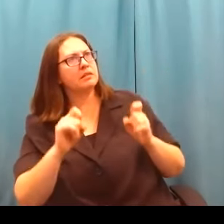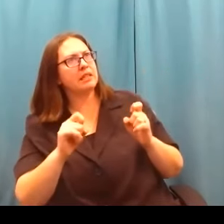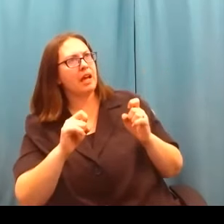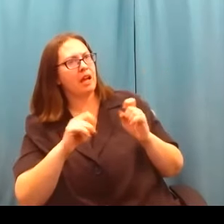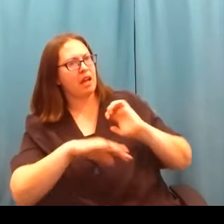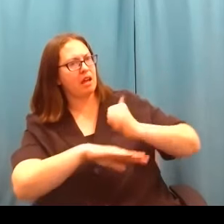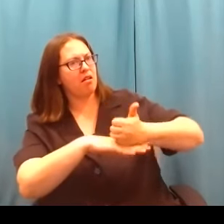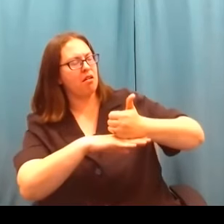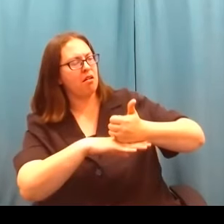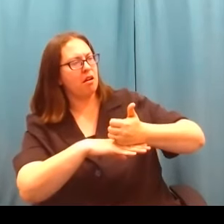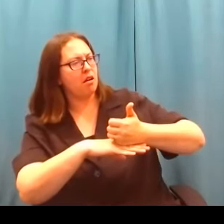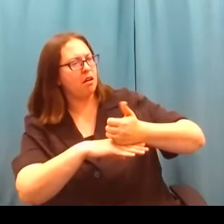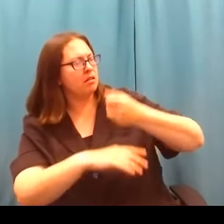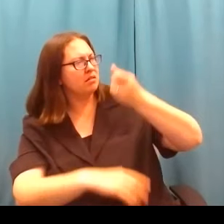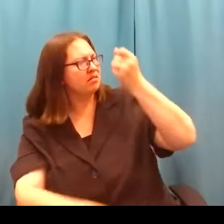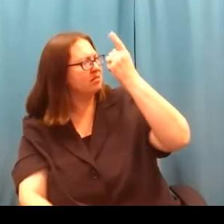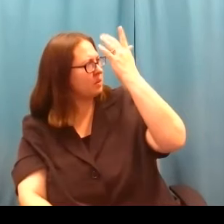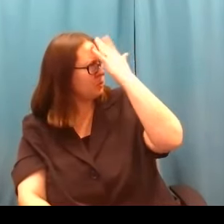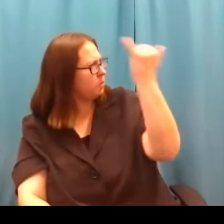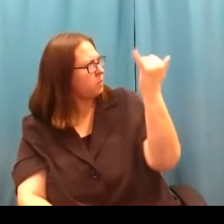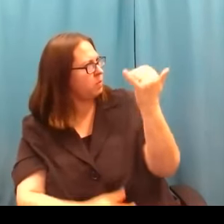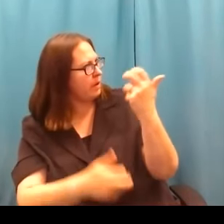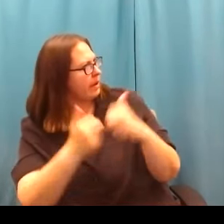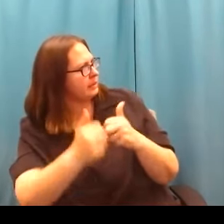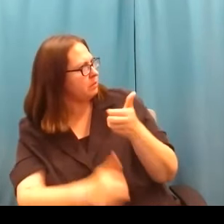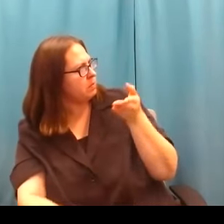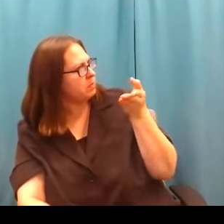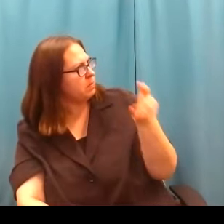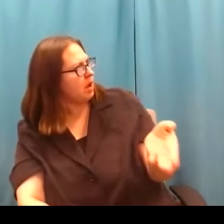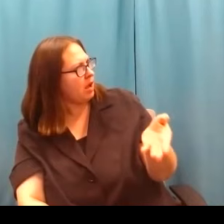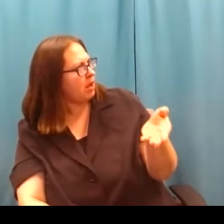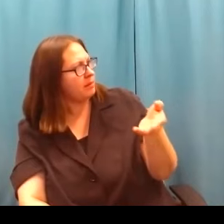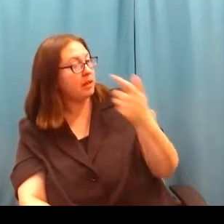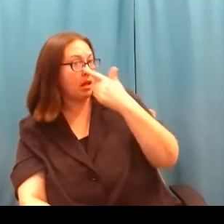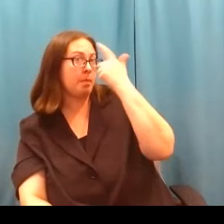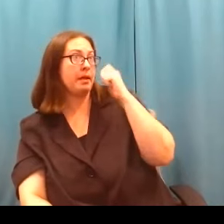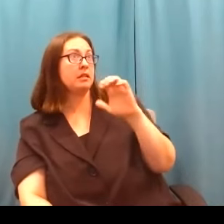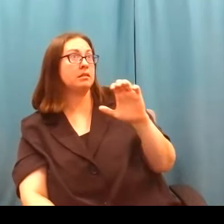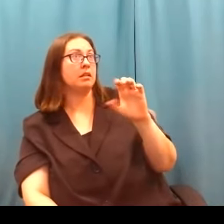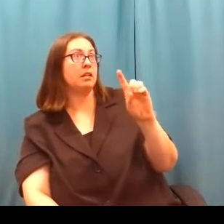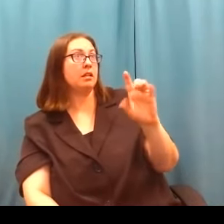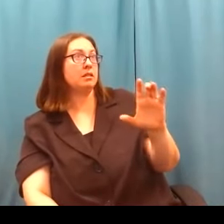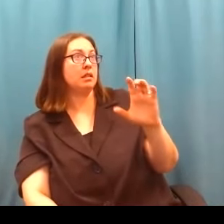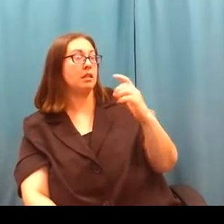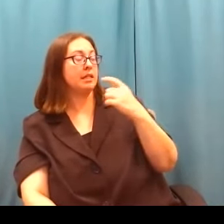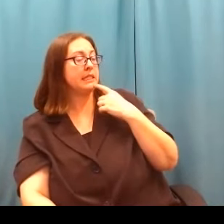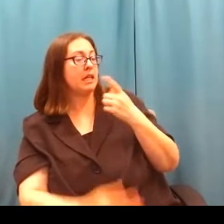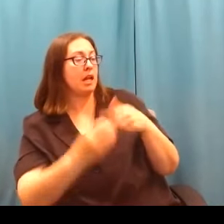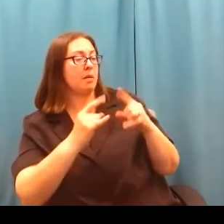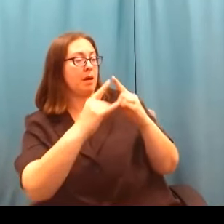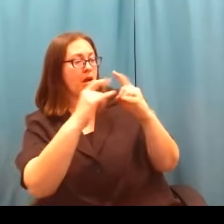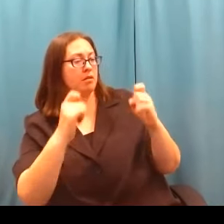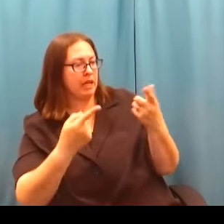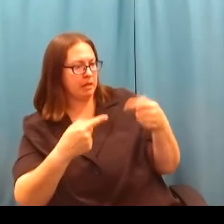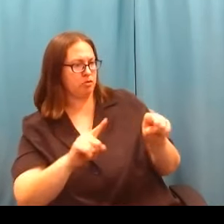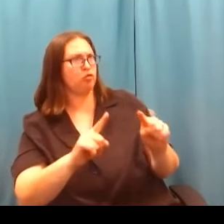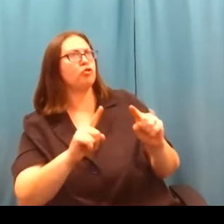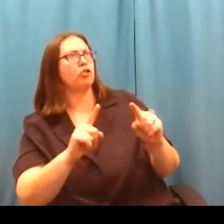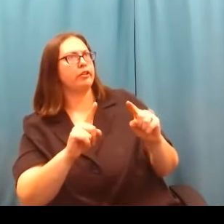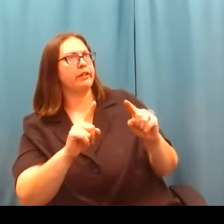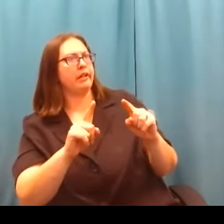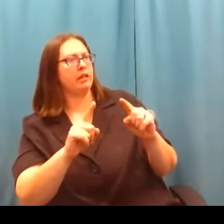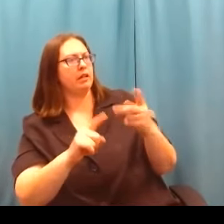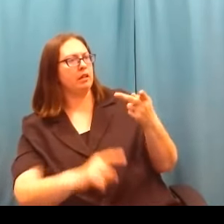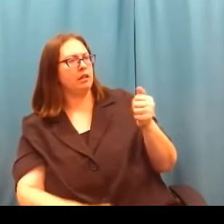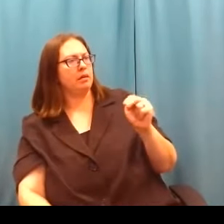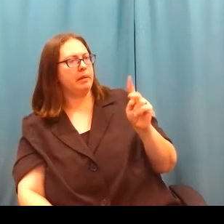understand what the issue was there in light of what the CDC says about encampments during the pandemic.